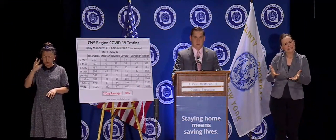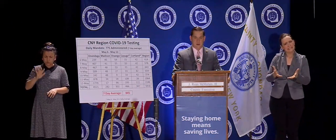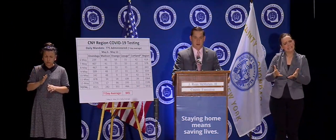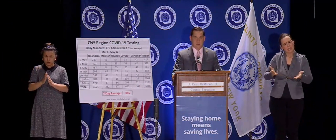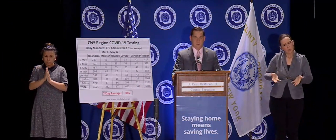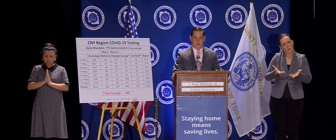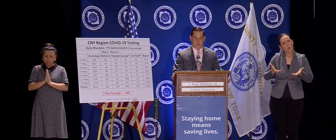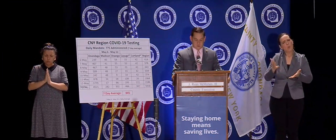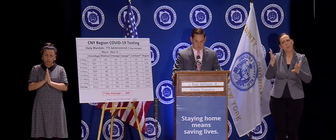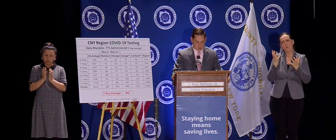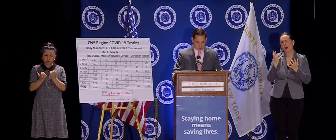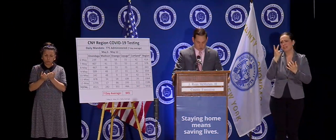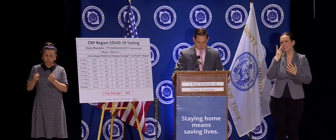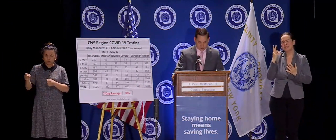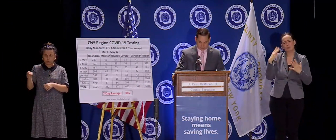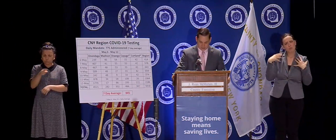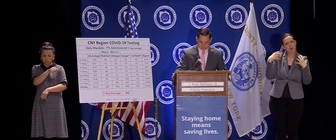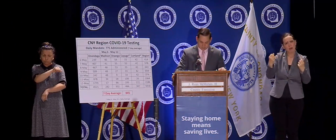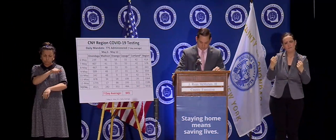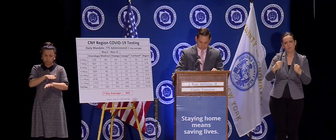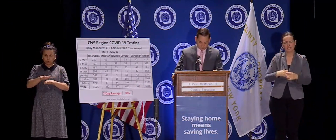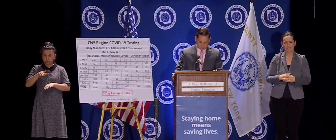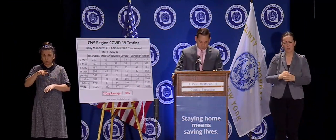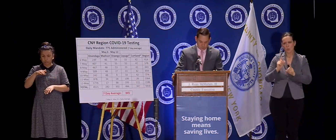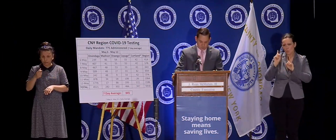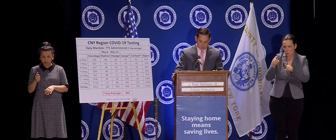they get through this fight with COVID-19.